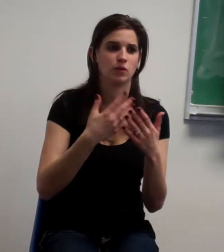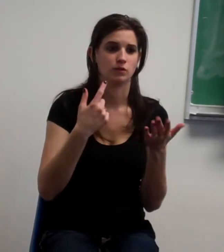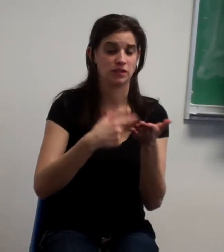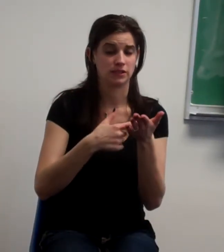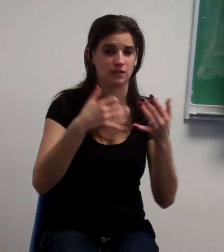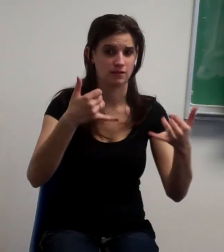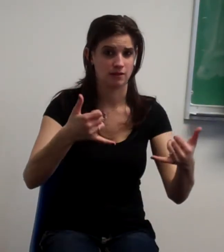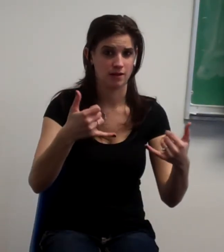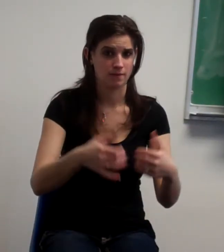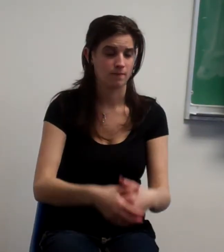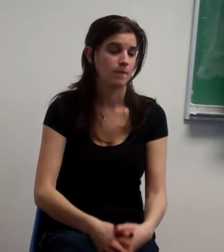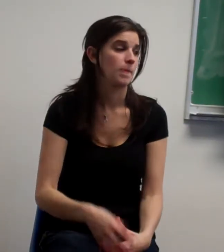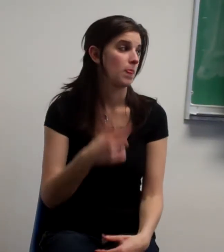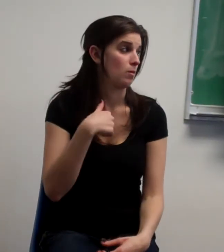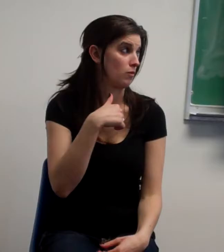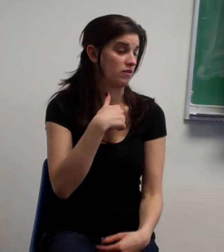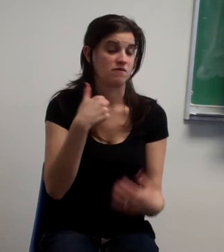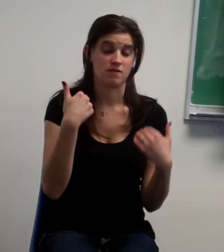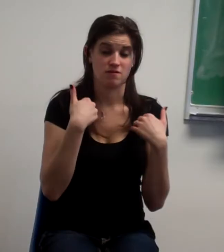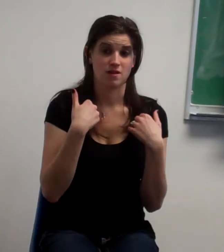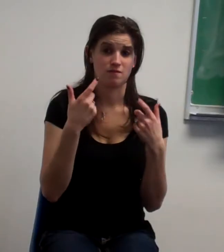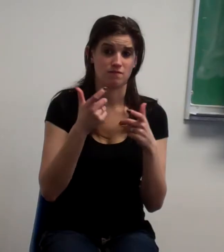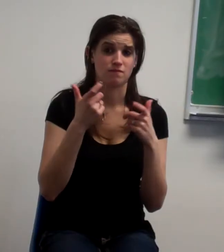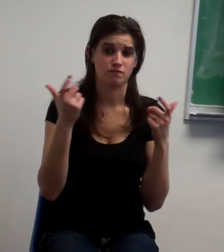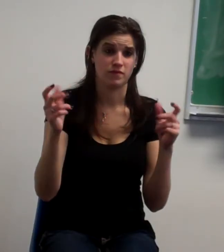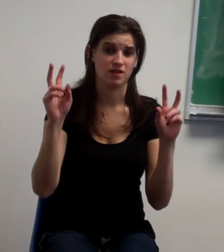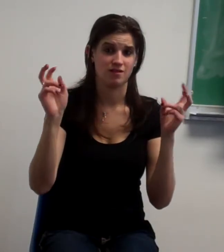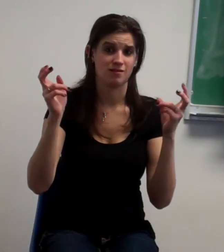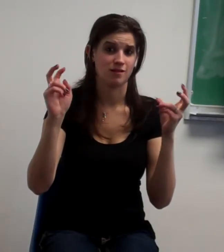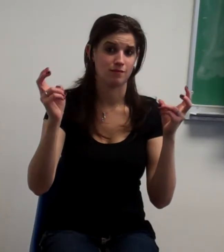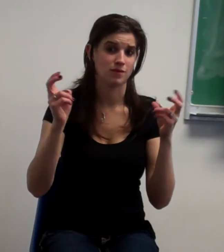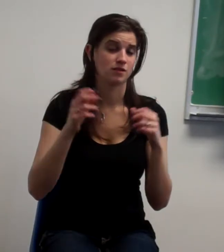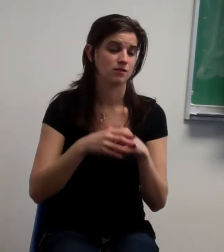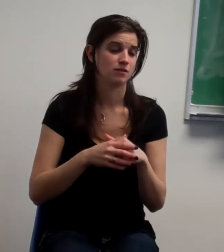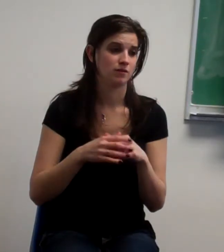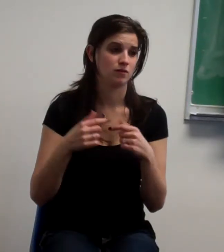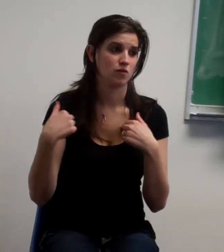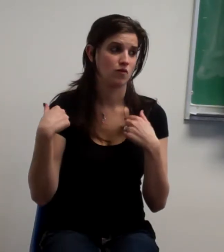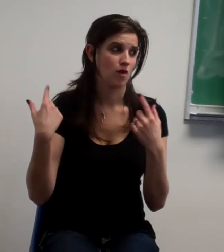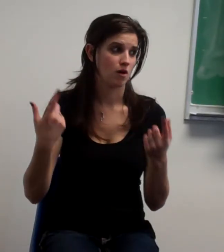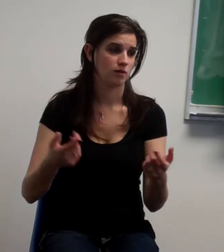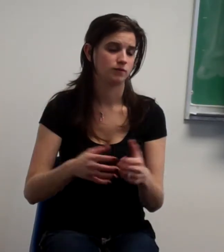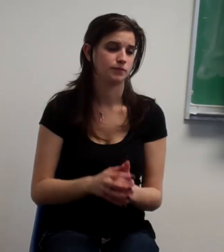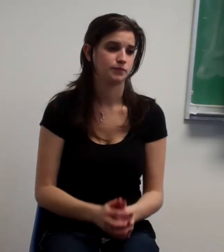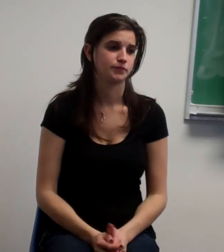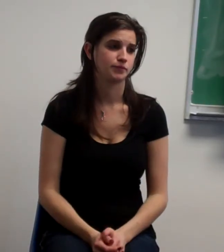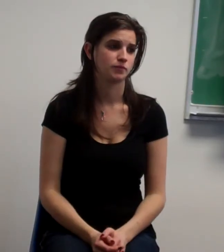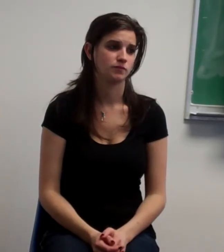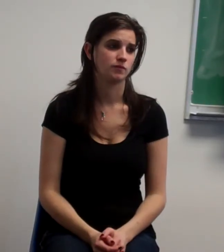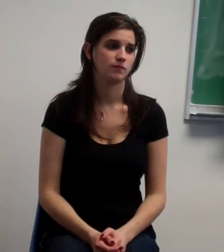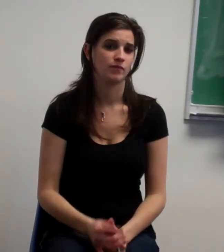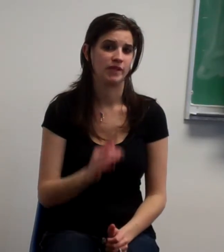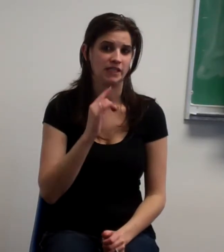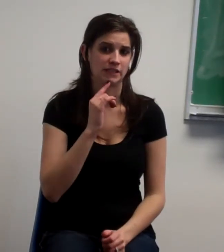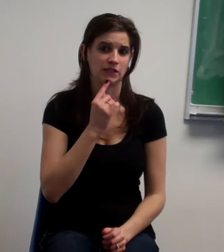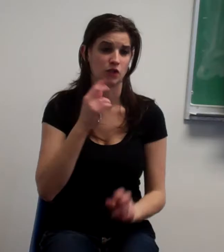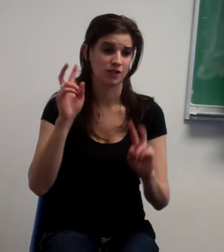major themes there, right? And there's been some stuff that we've had to look at, right? So we want to pay good attention to